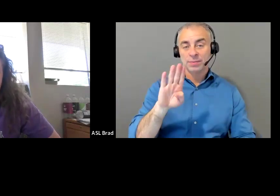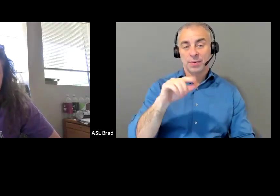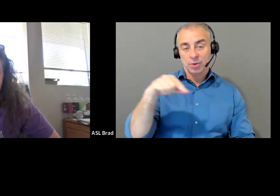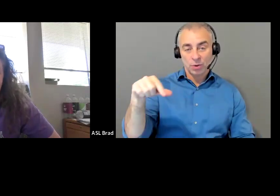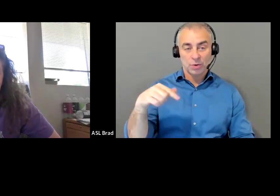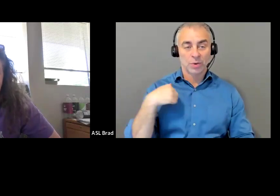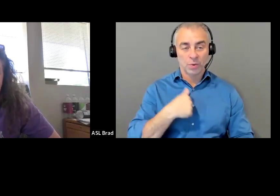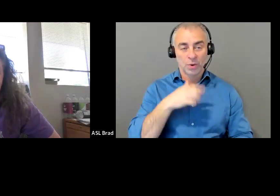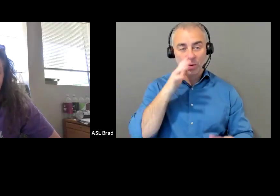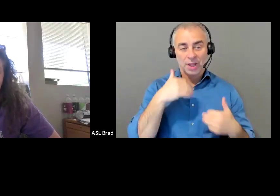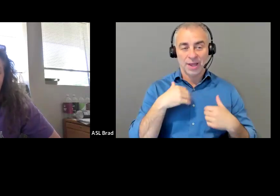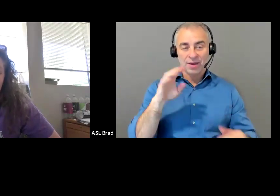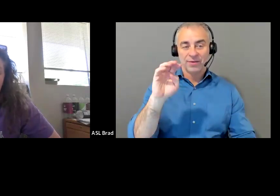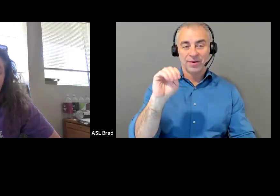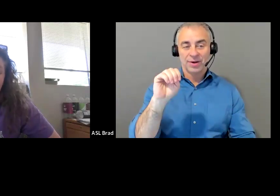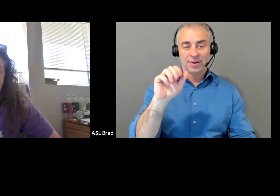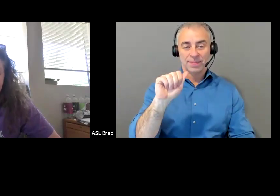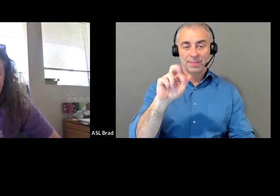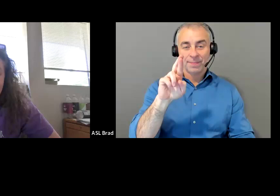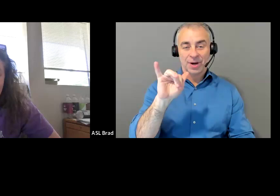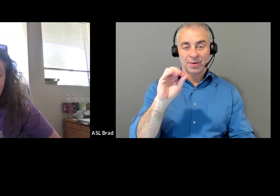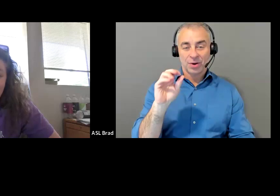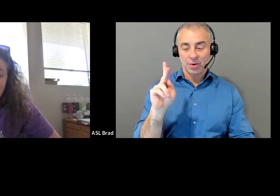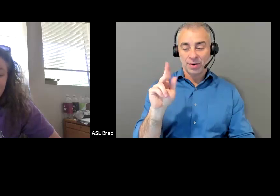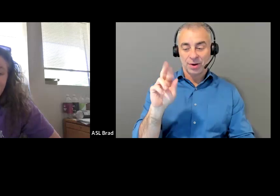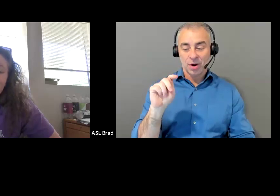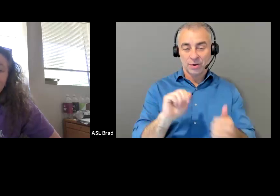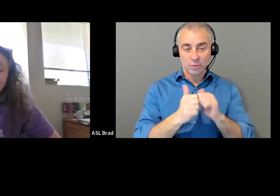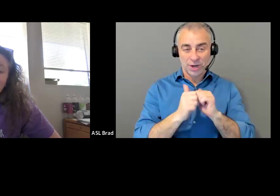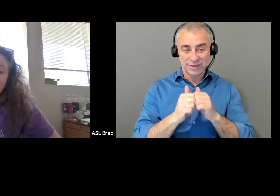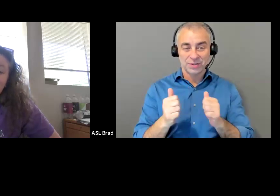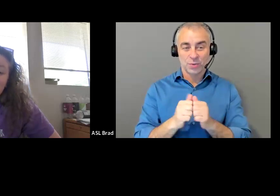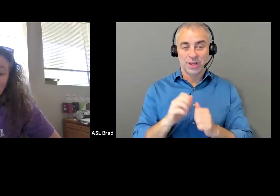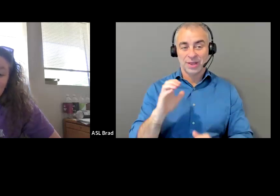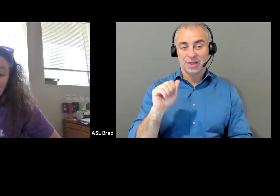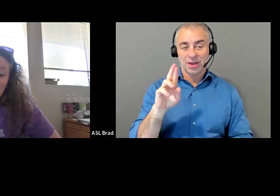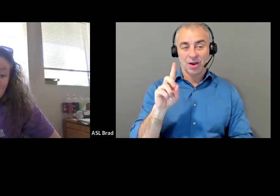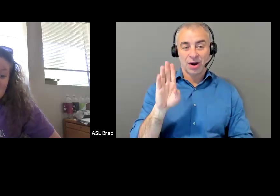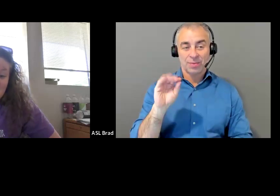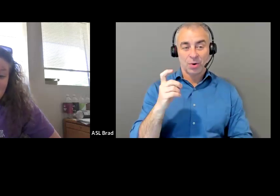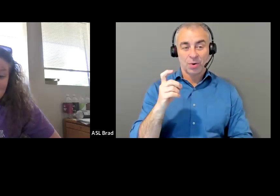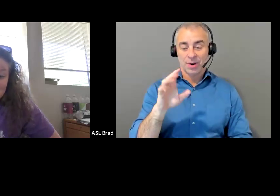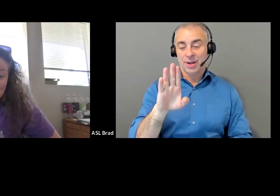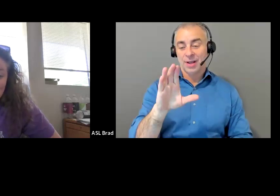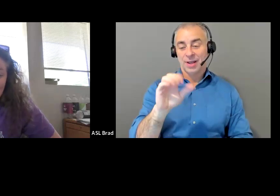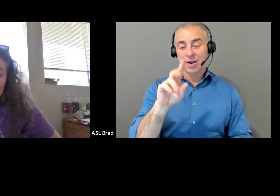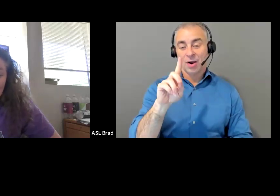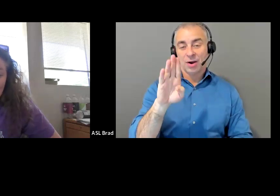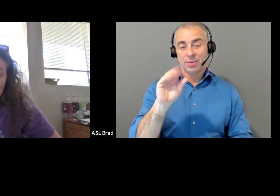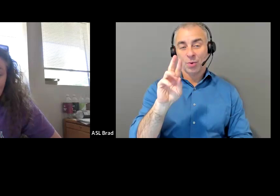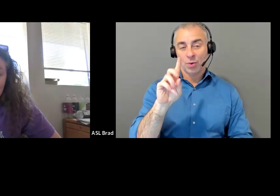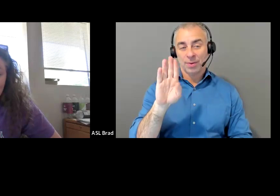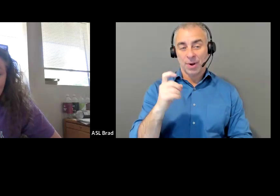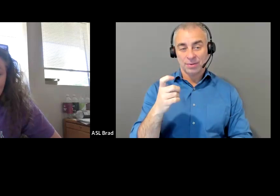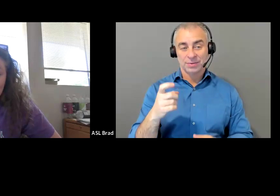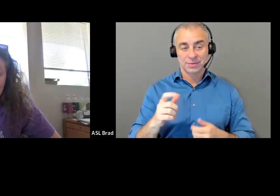Kart race in a couple weeks with cardboard boxes. So it's going to be lots of fun just to kind of